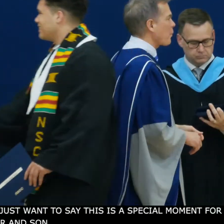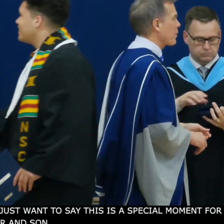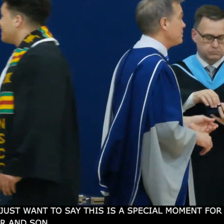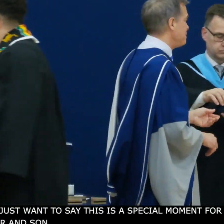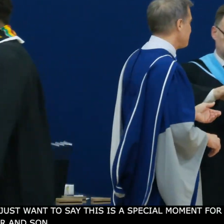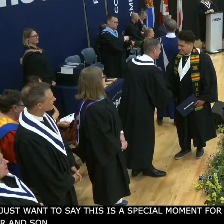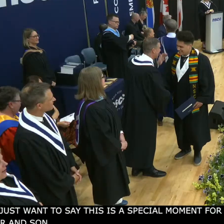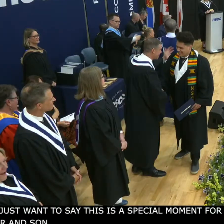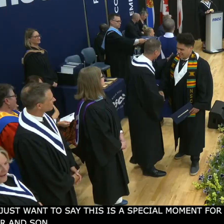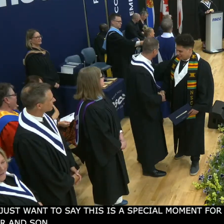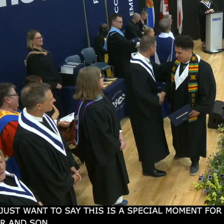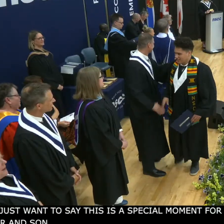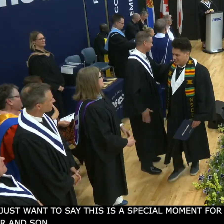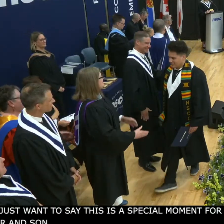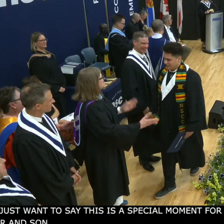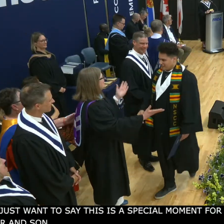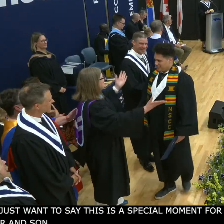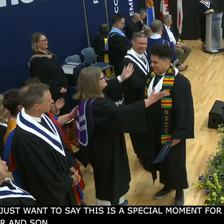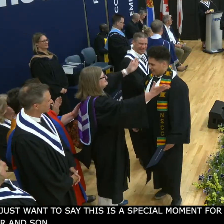Cassie Ripley.